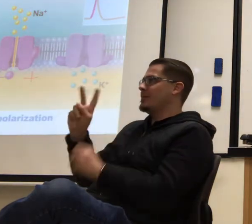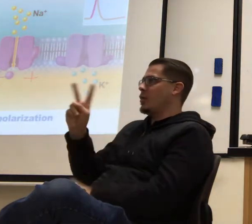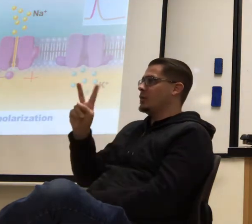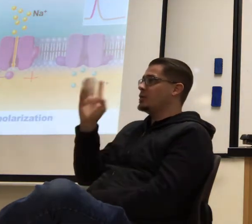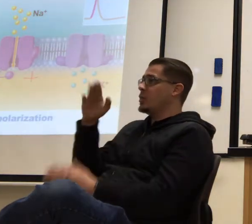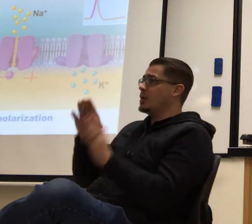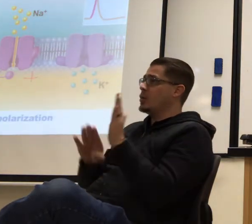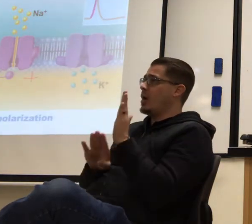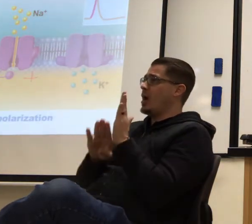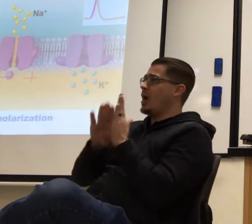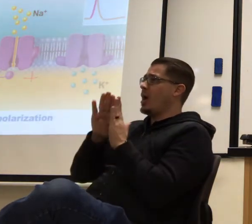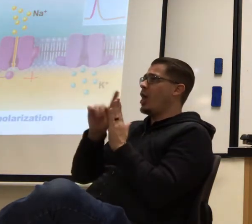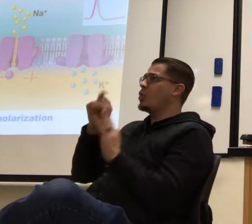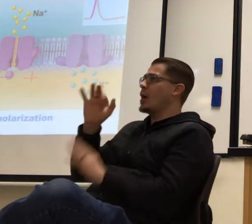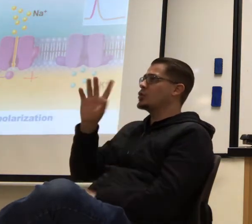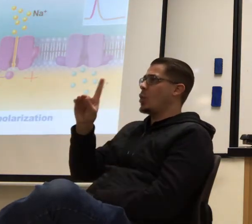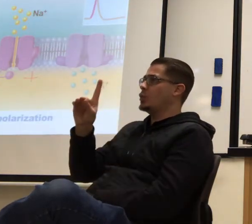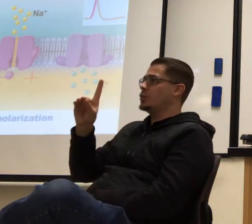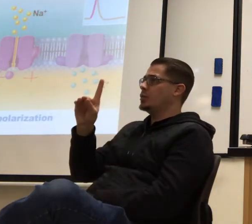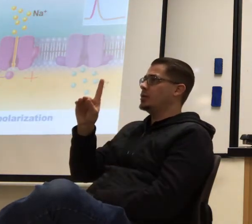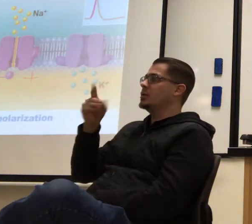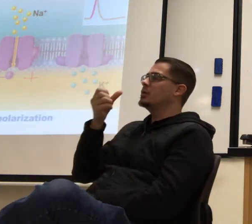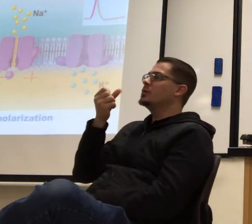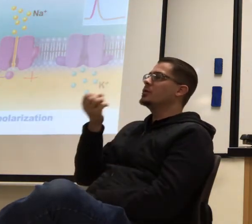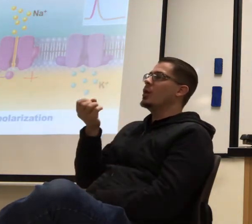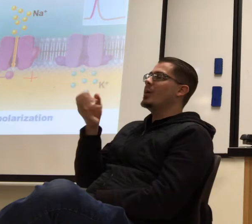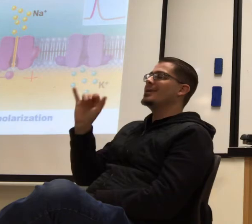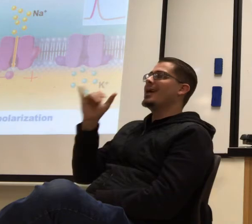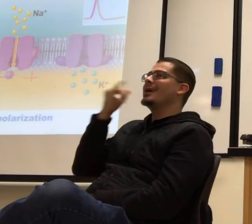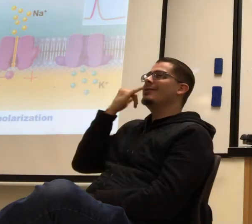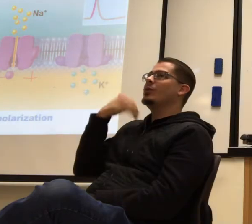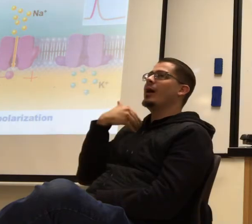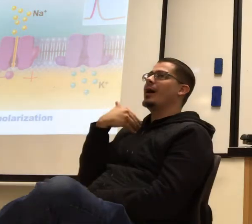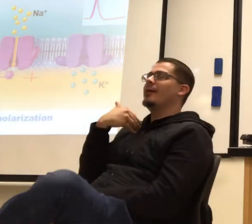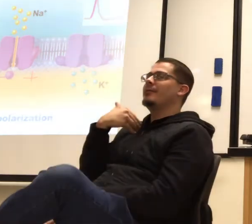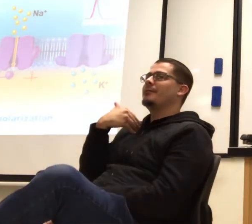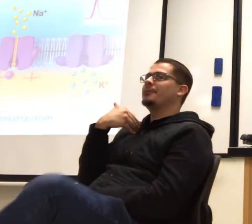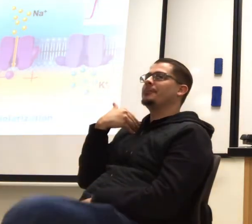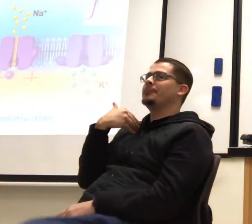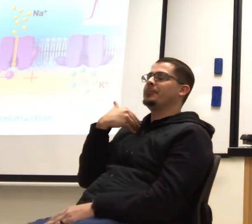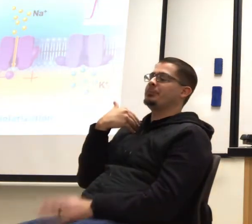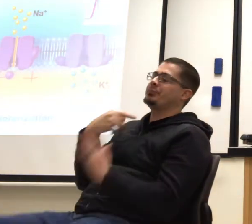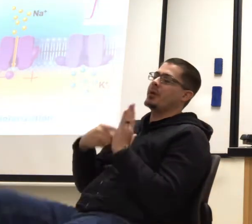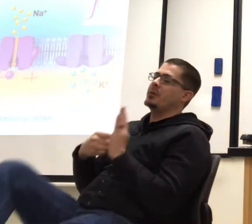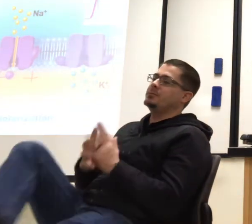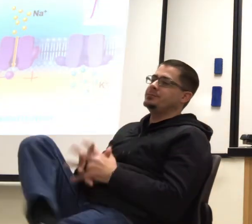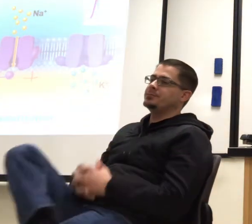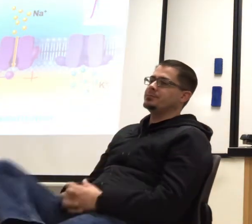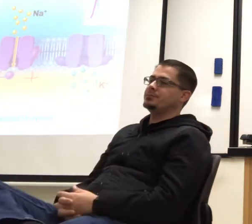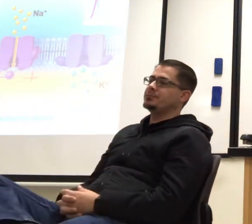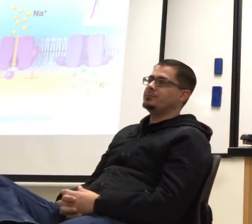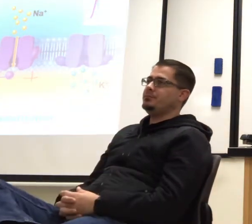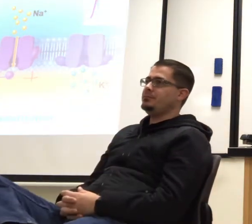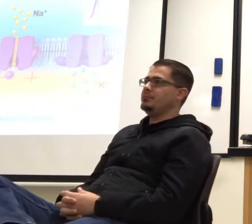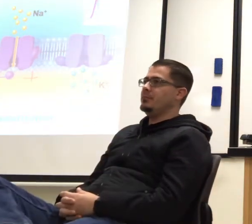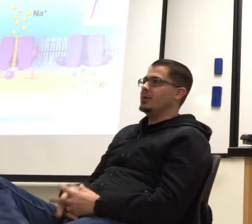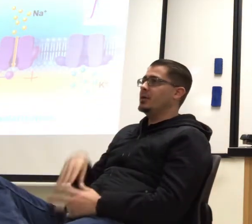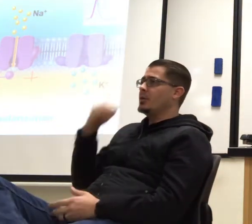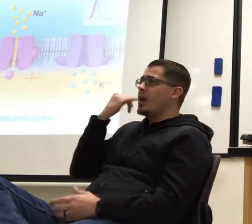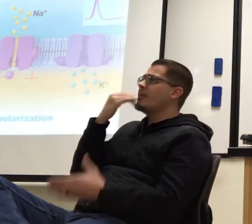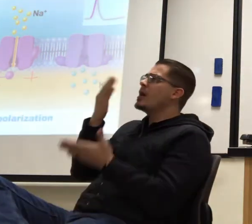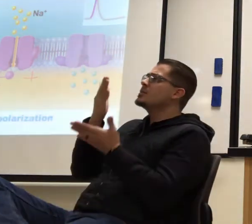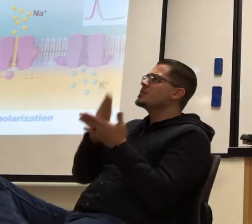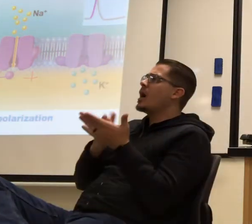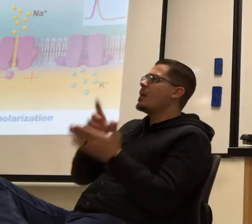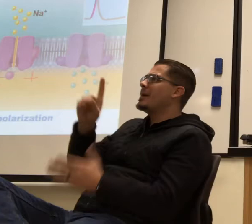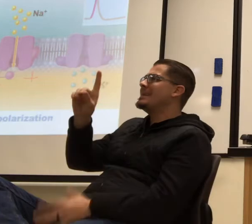threshold. So it's like when you have, so let me do it like this. That's a concept map. So you get some